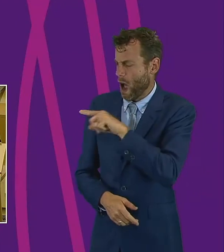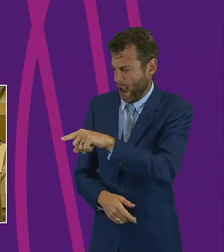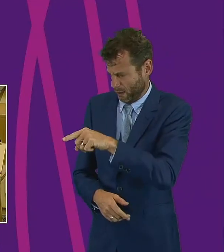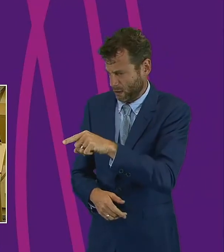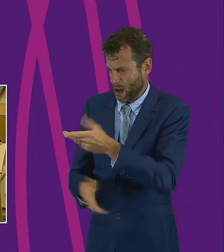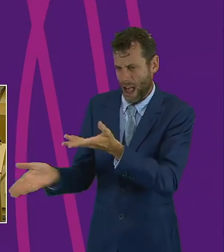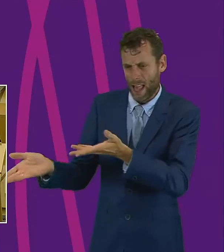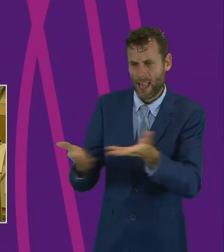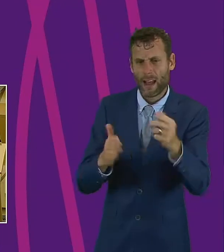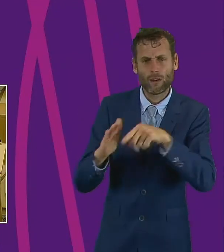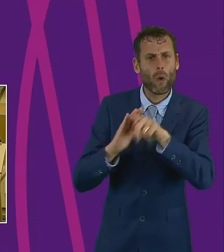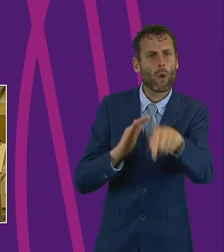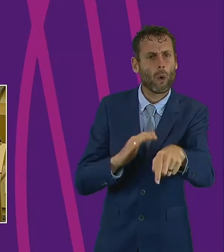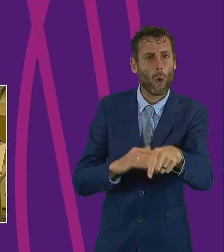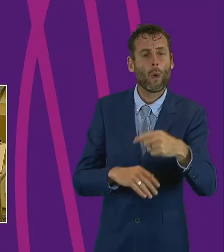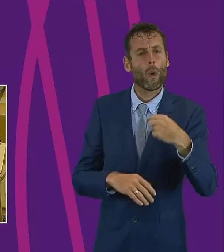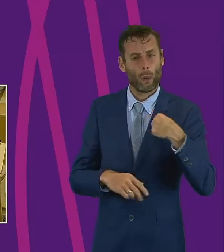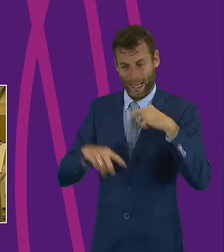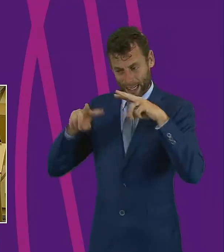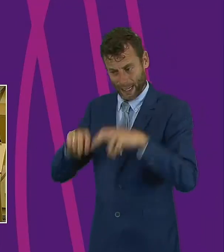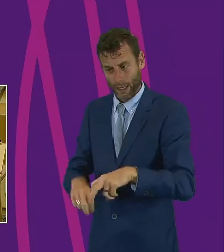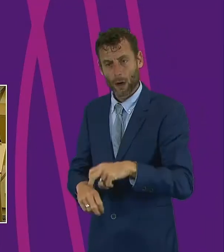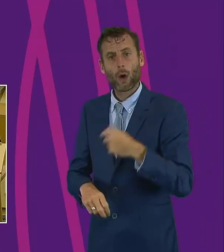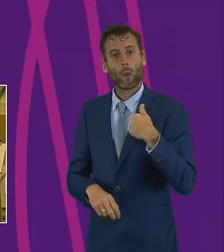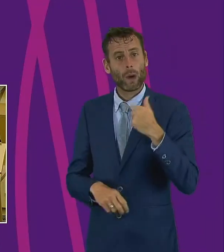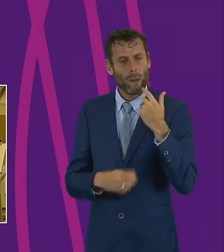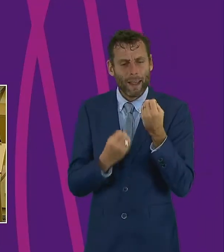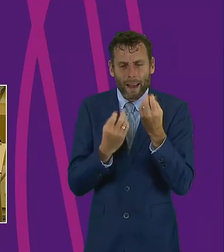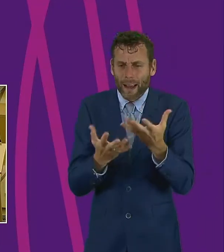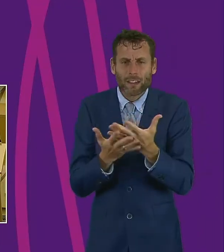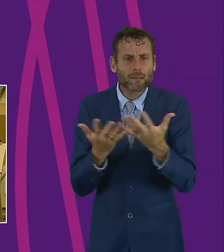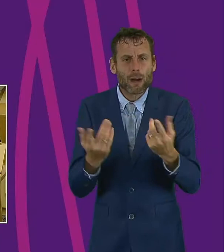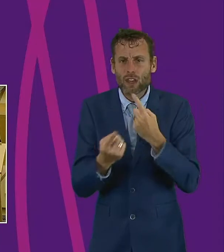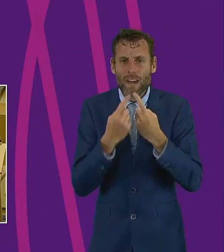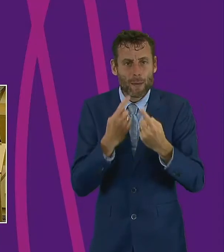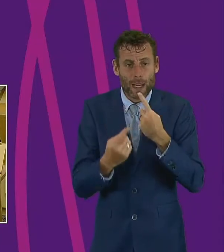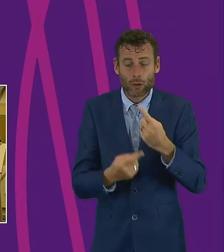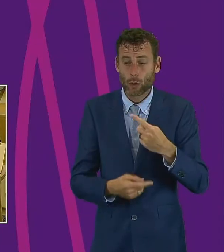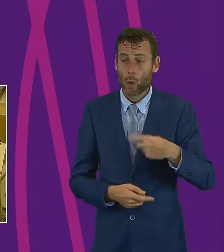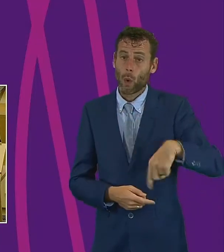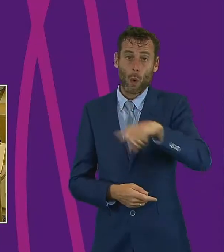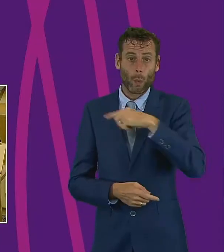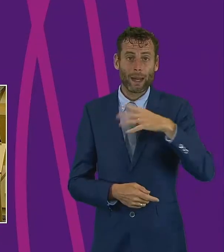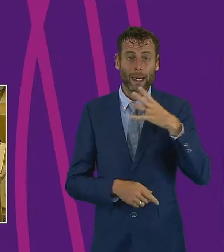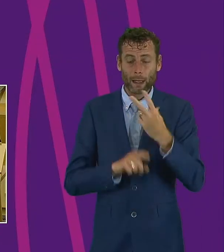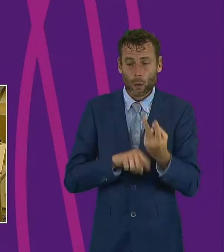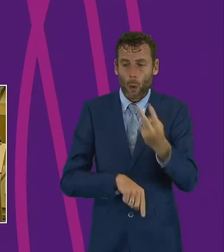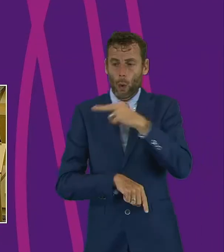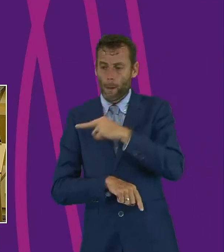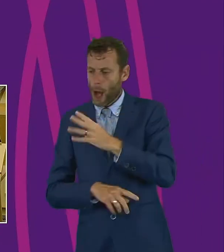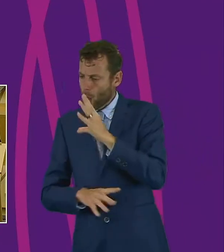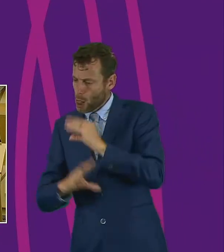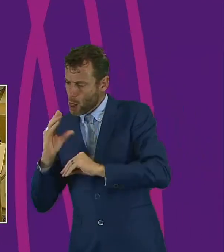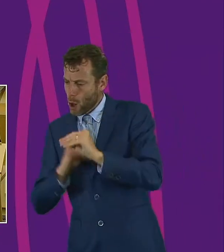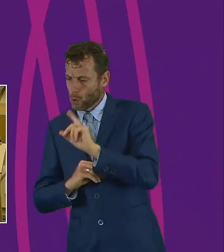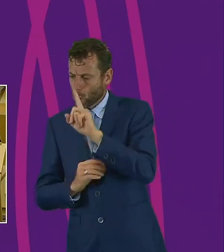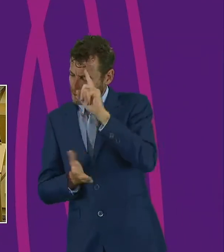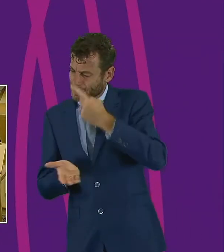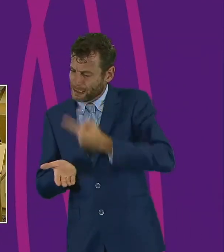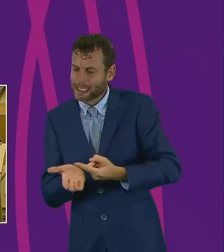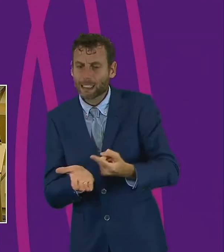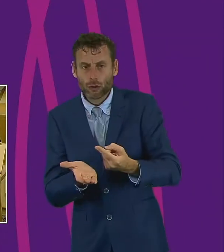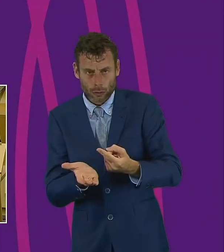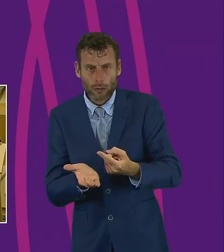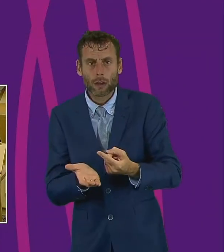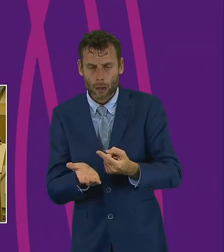that were taken. We will provide as much information as we can as all of us seek to learn the lessons and reflect on the